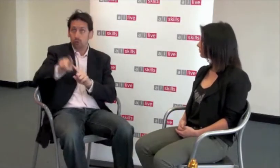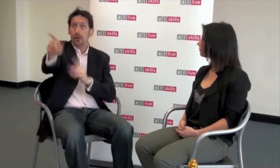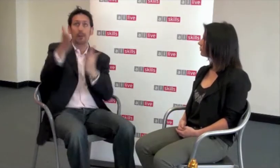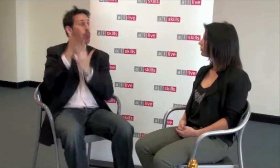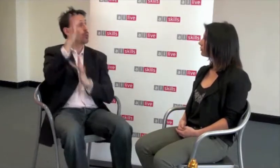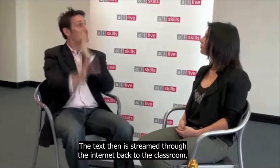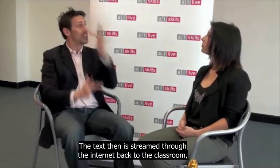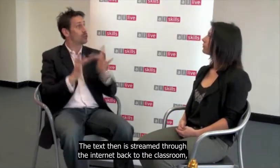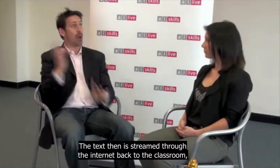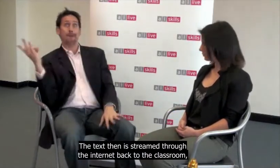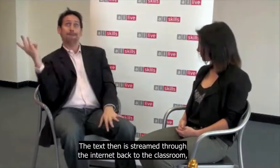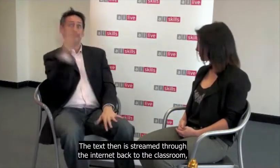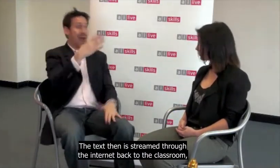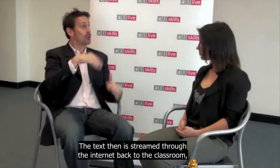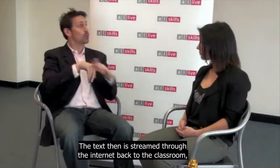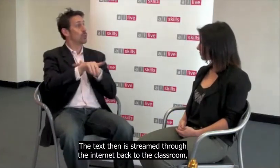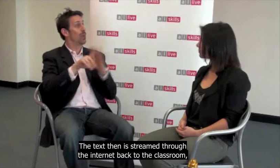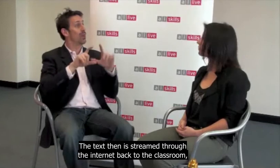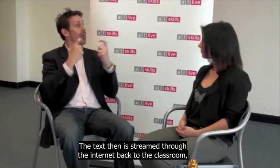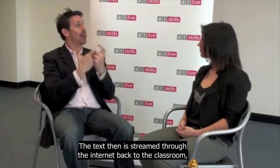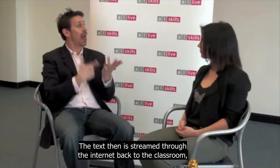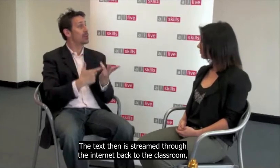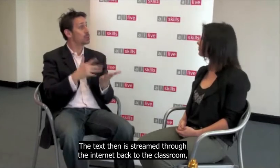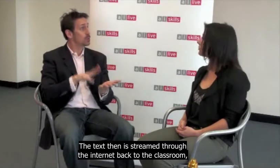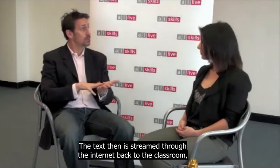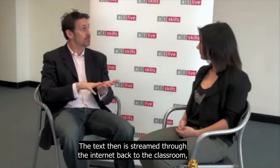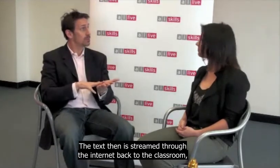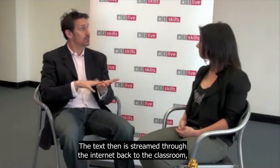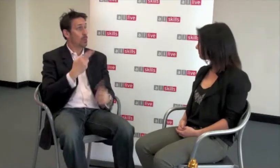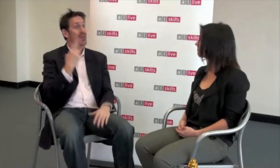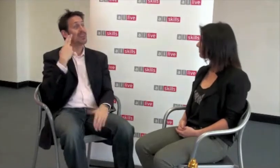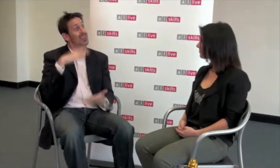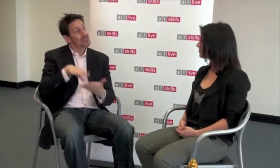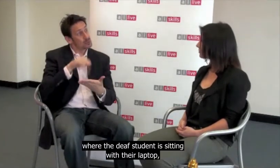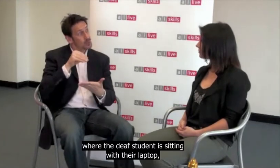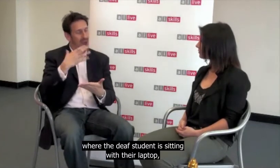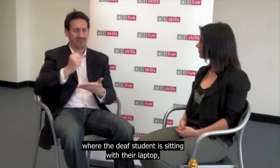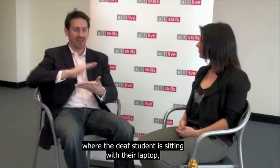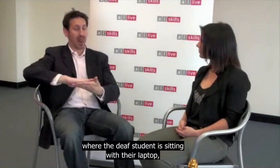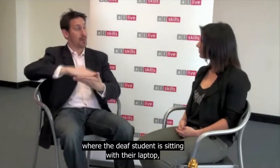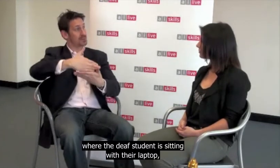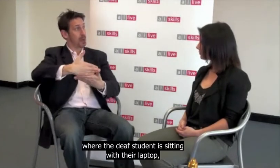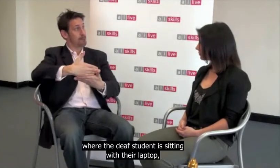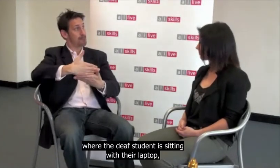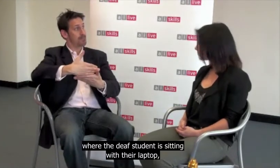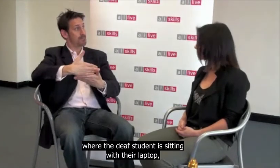The text then is streamed through the internet back to the classroom, where the deaf student is sitting with their laptop.